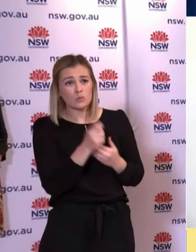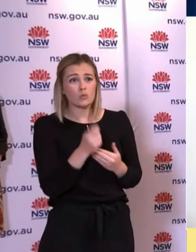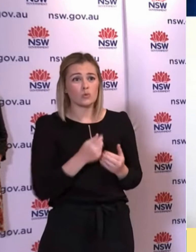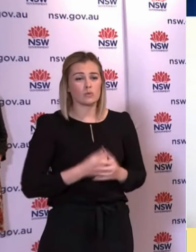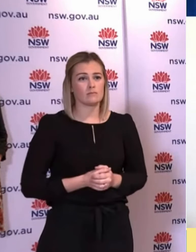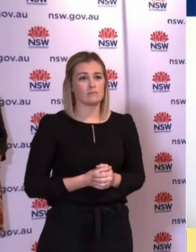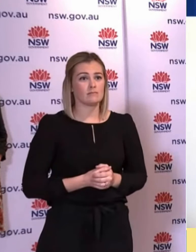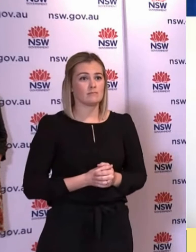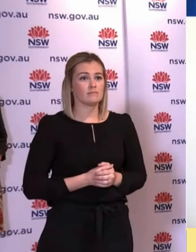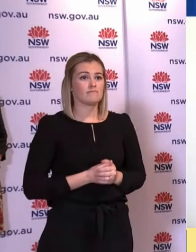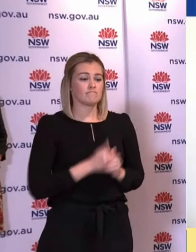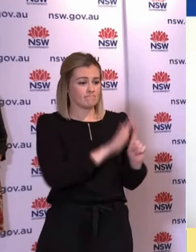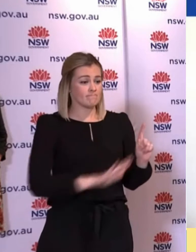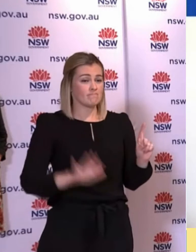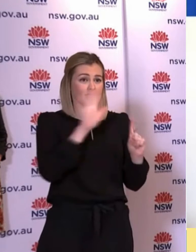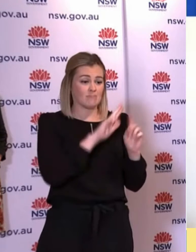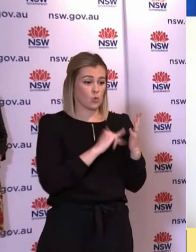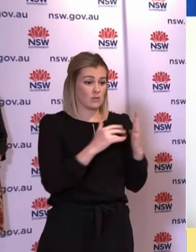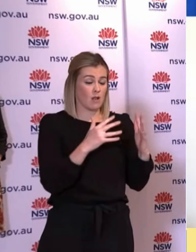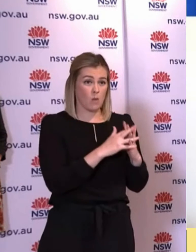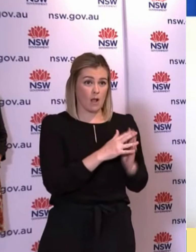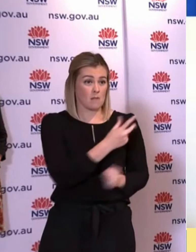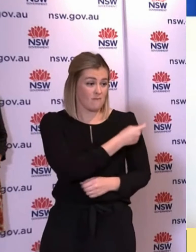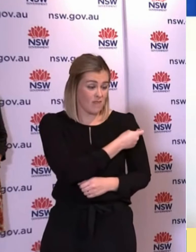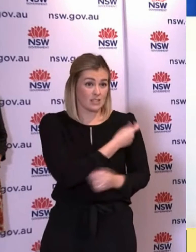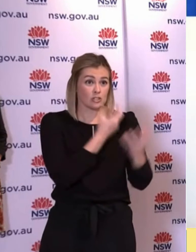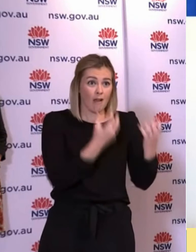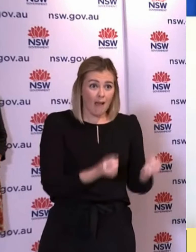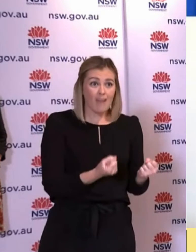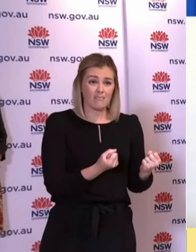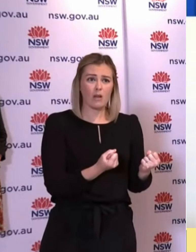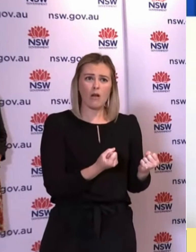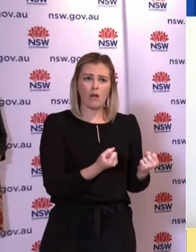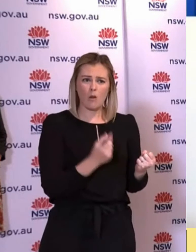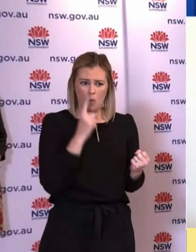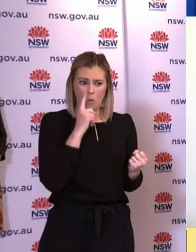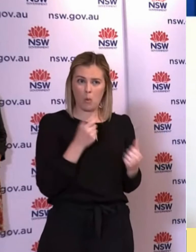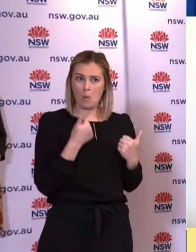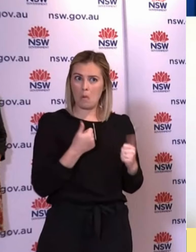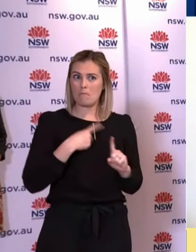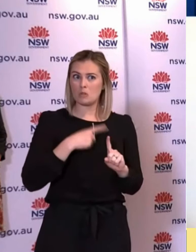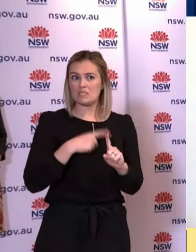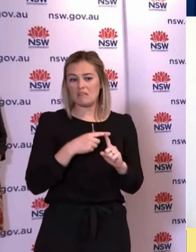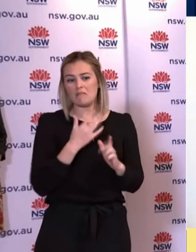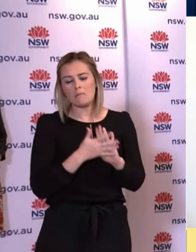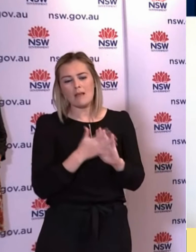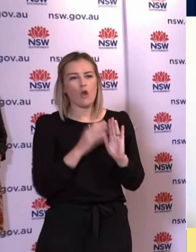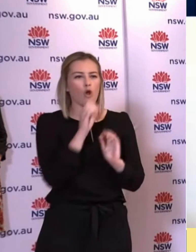are at the moment, New South Wales is going to be looking pretty good by October, November. So I